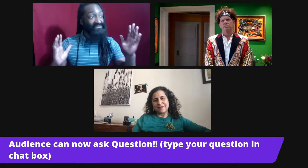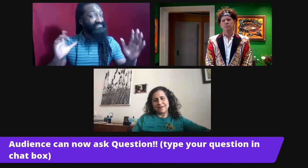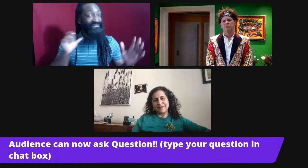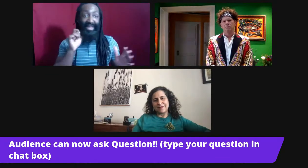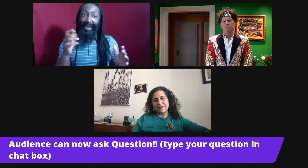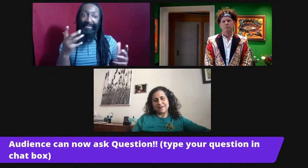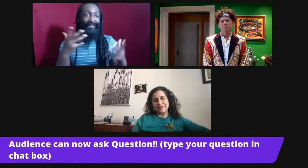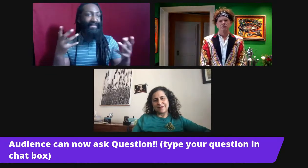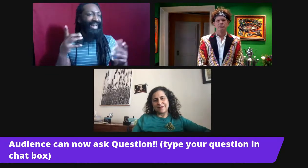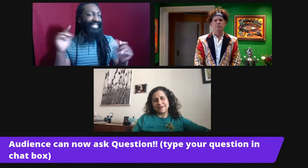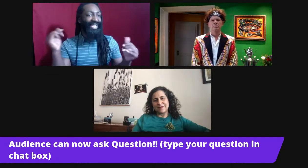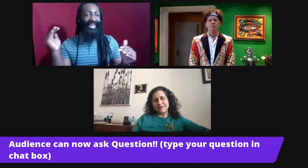me.